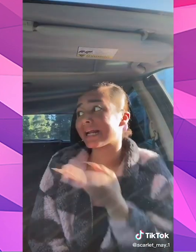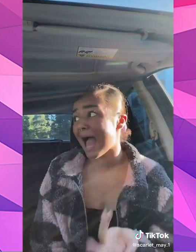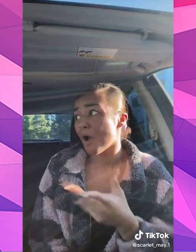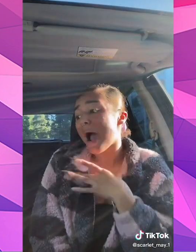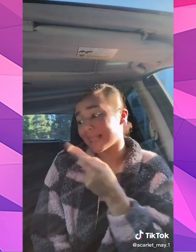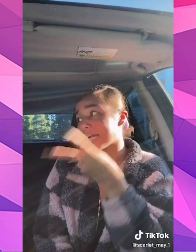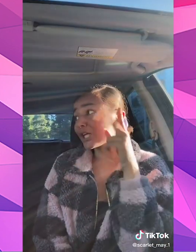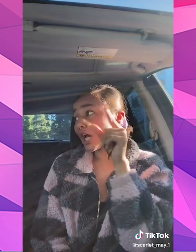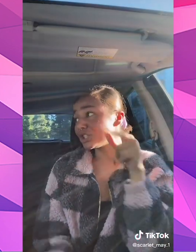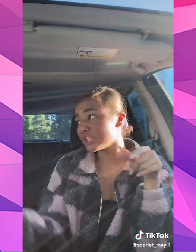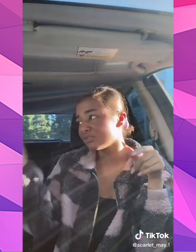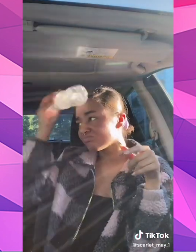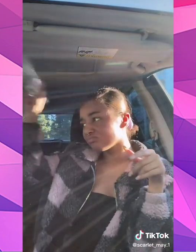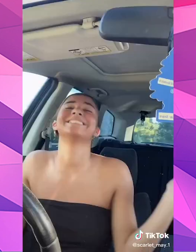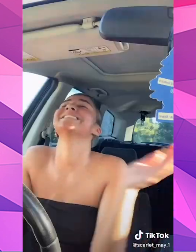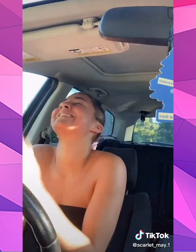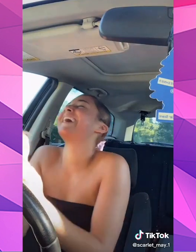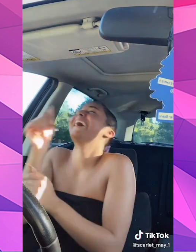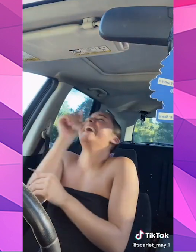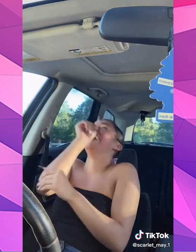blurted it out Like you cut, G